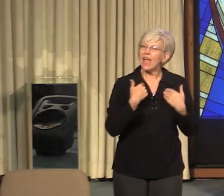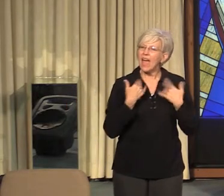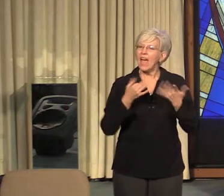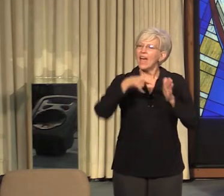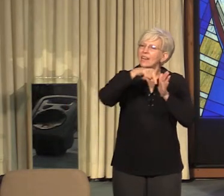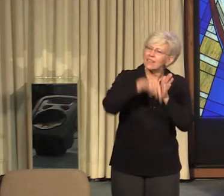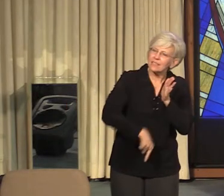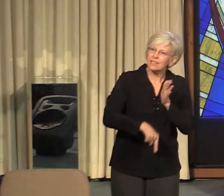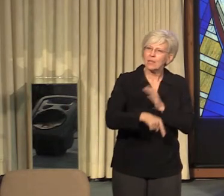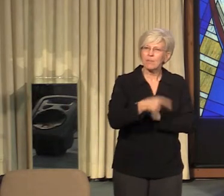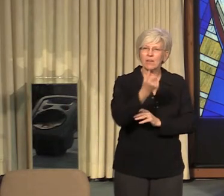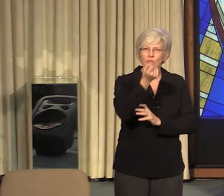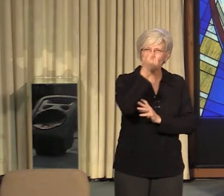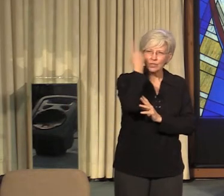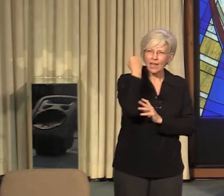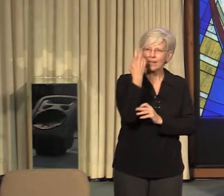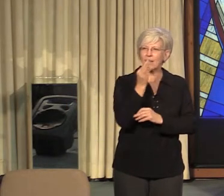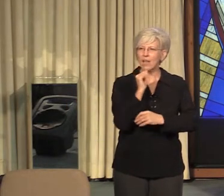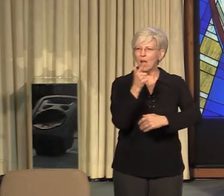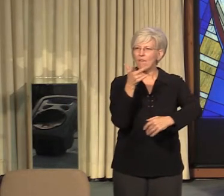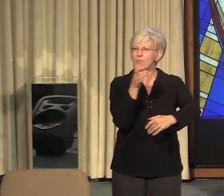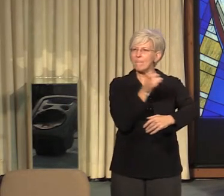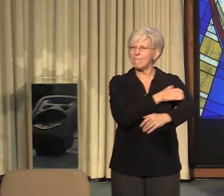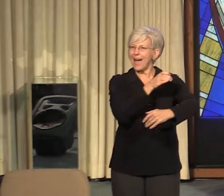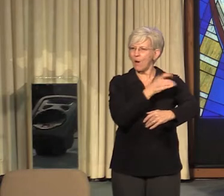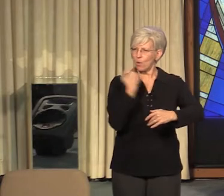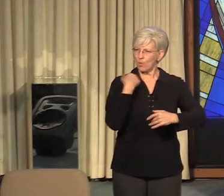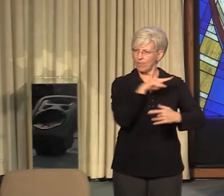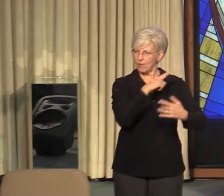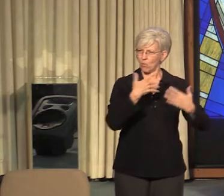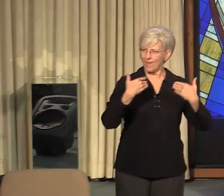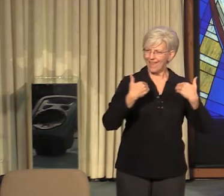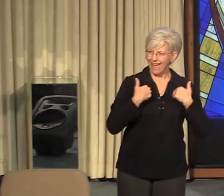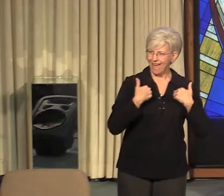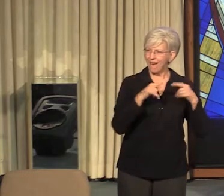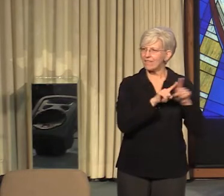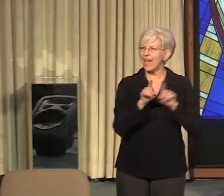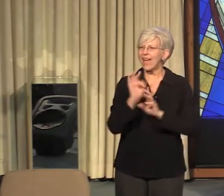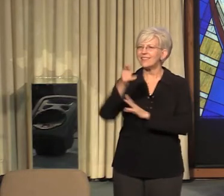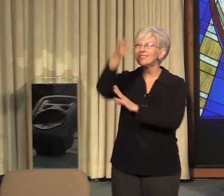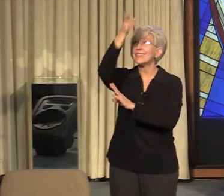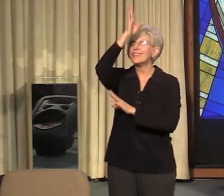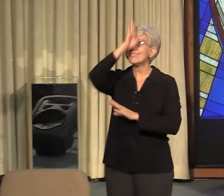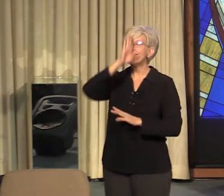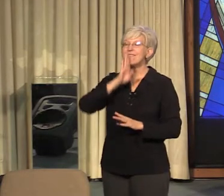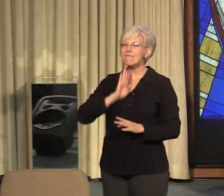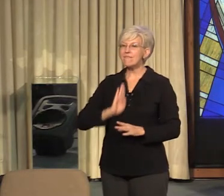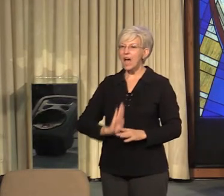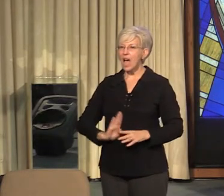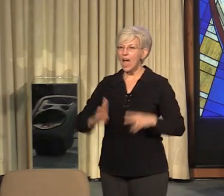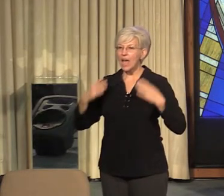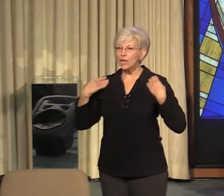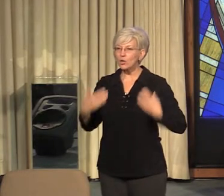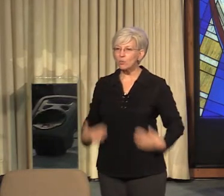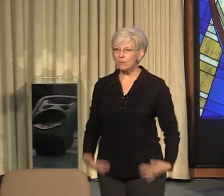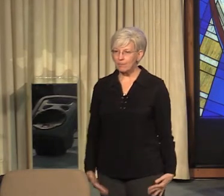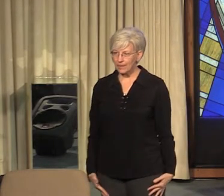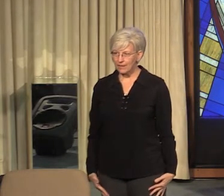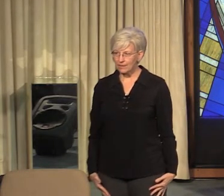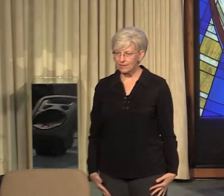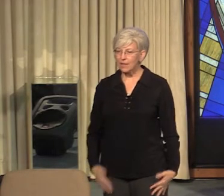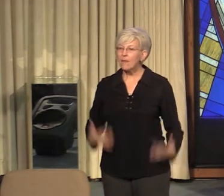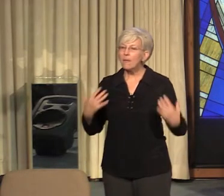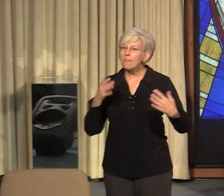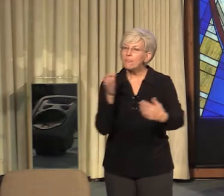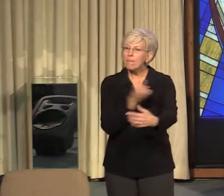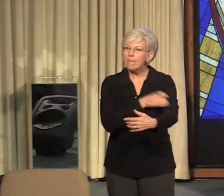have as divine human beings to affect our own lives